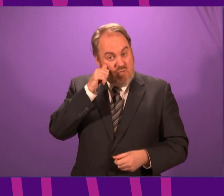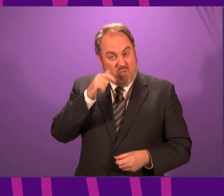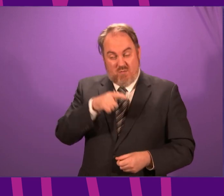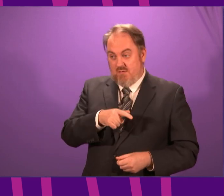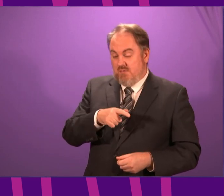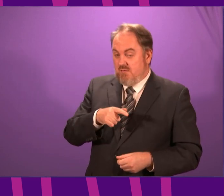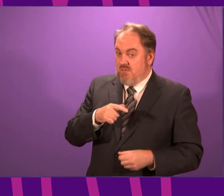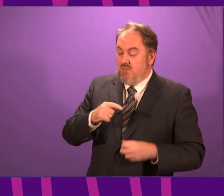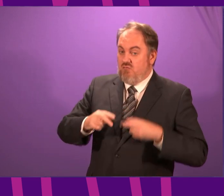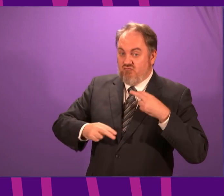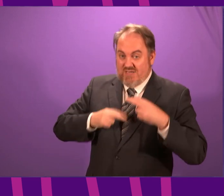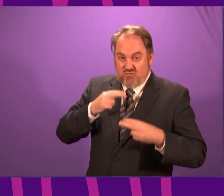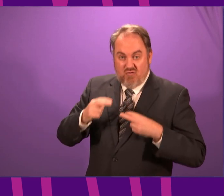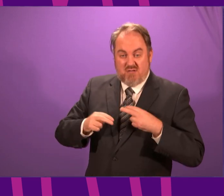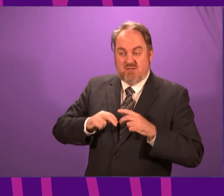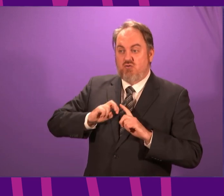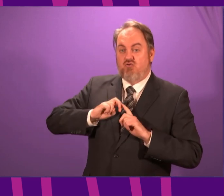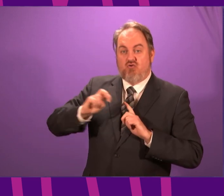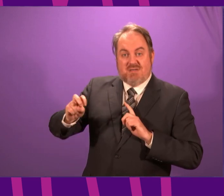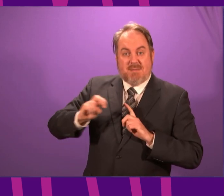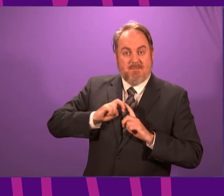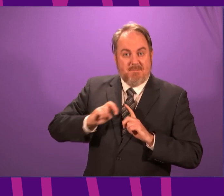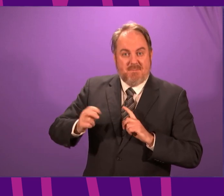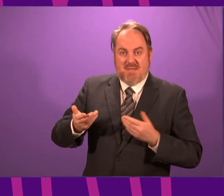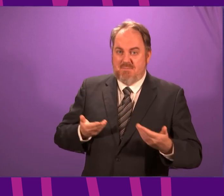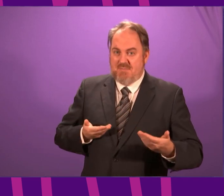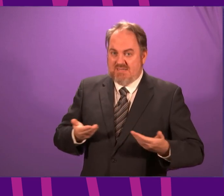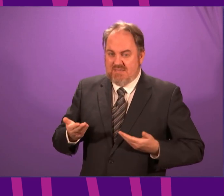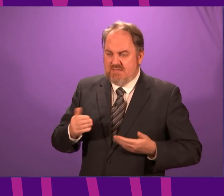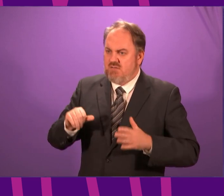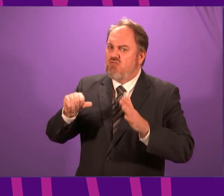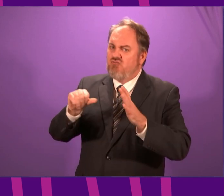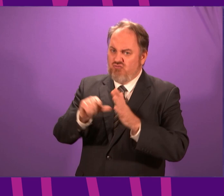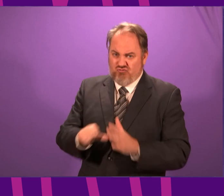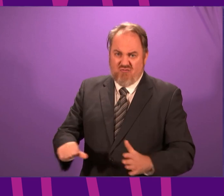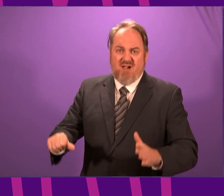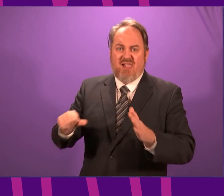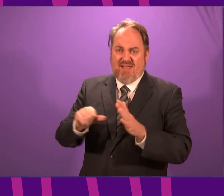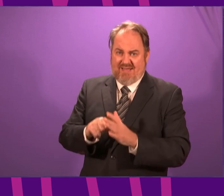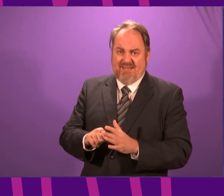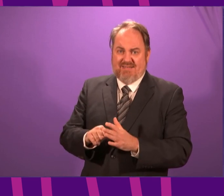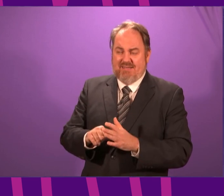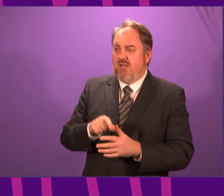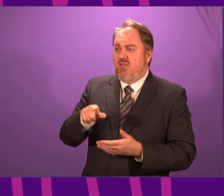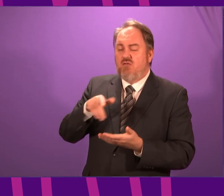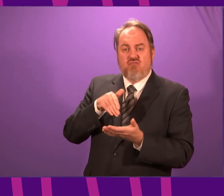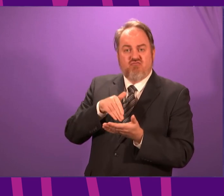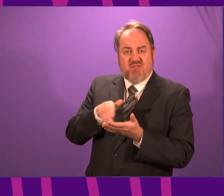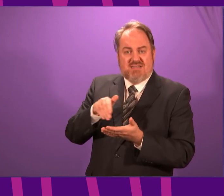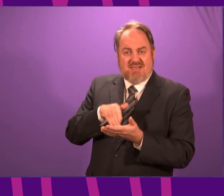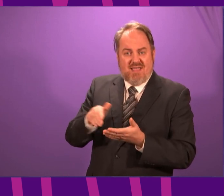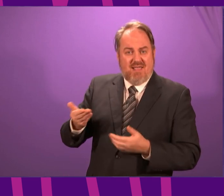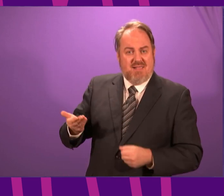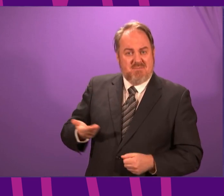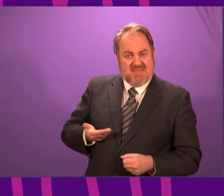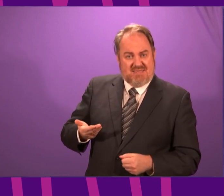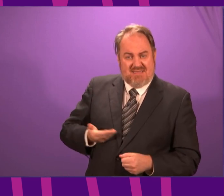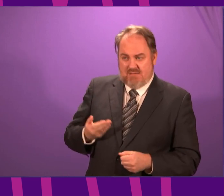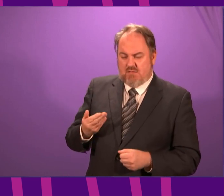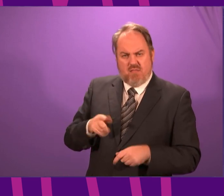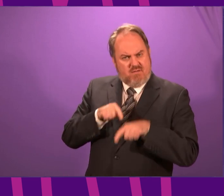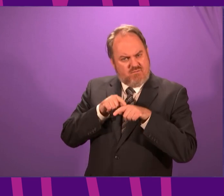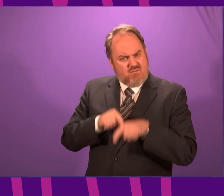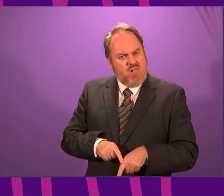particularly hospitality and tourism businesses, because the overwhelming majority of hospitality and retail businesses have been following the